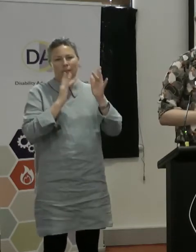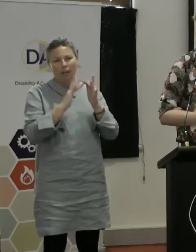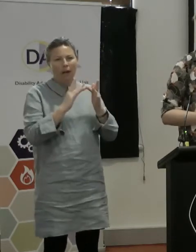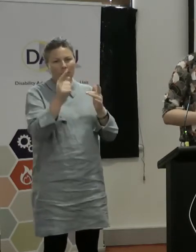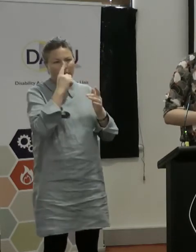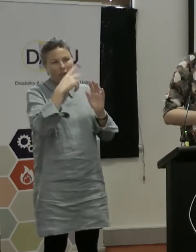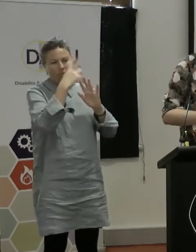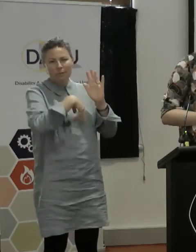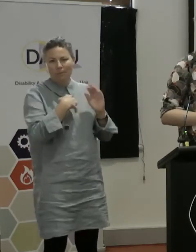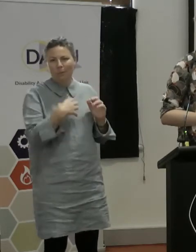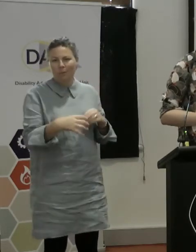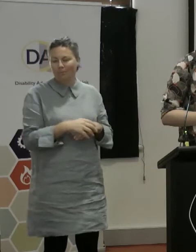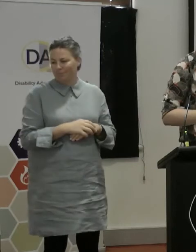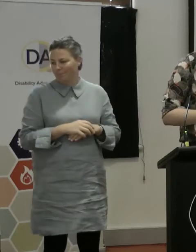day.